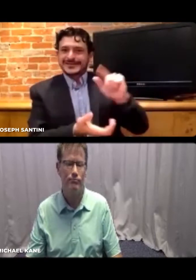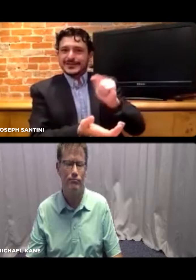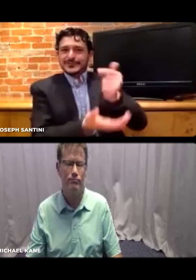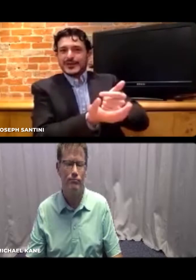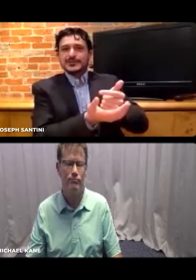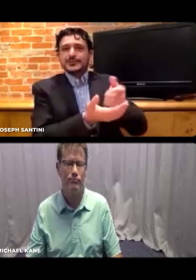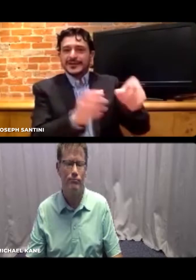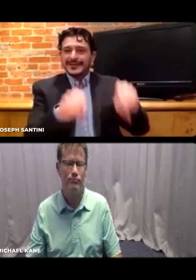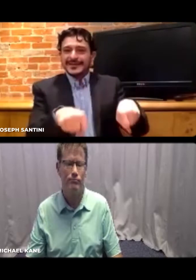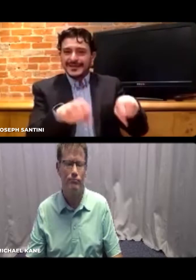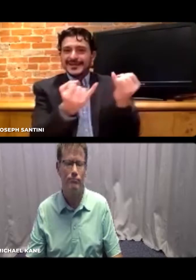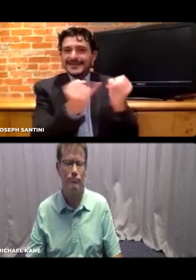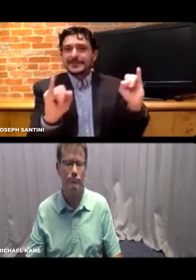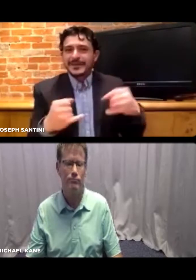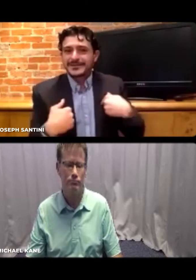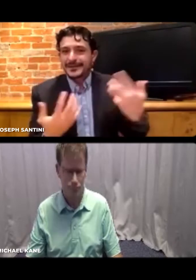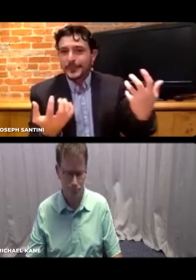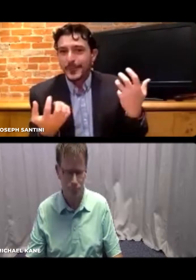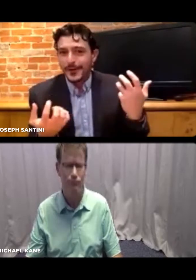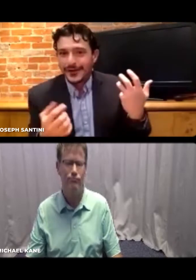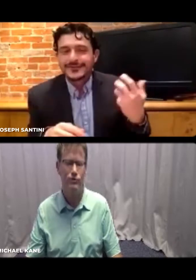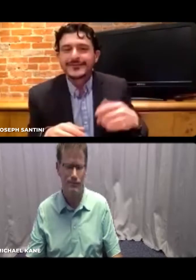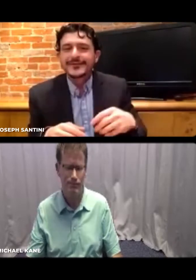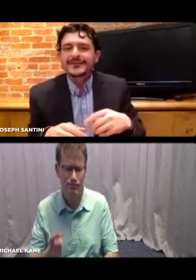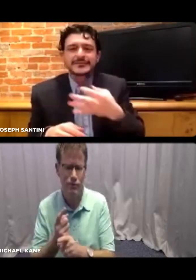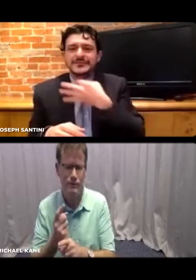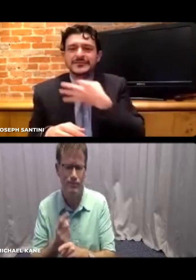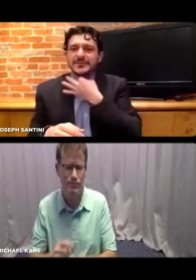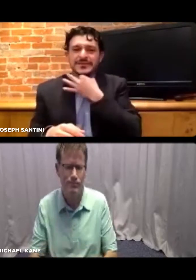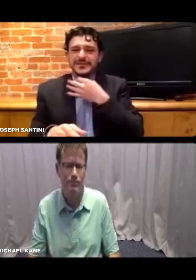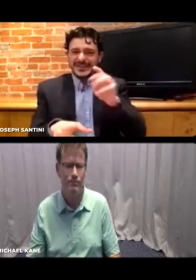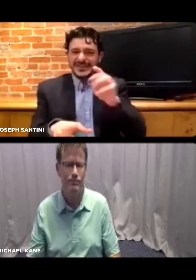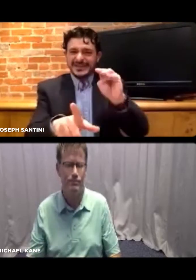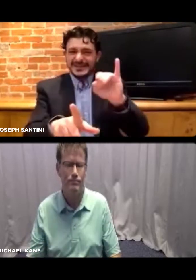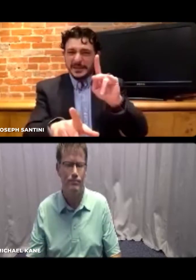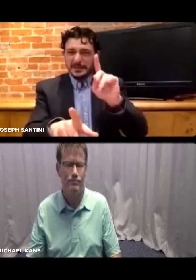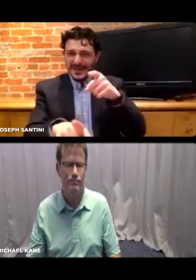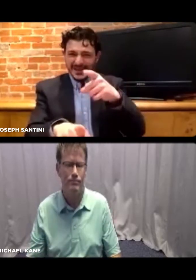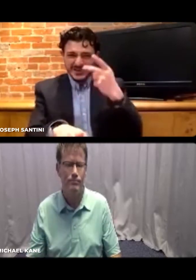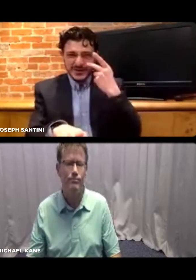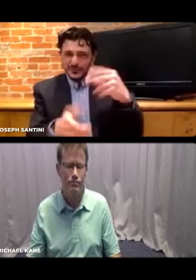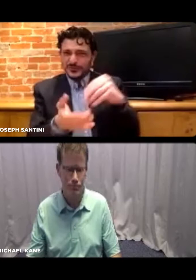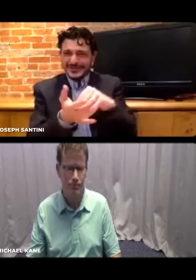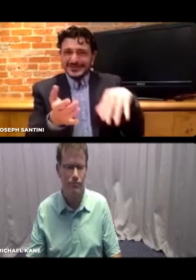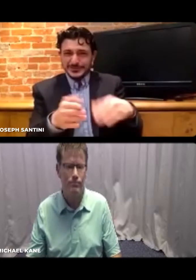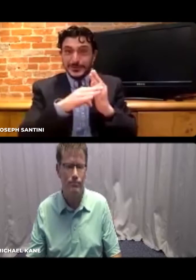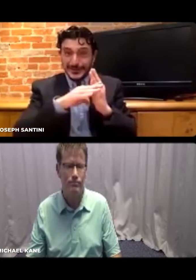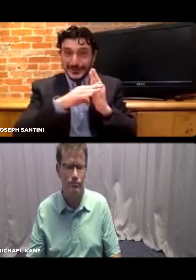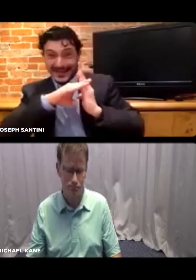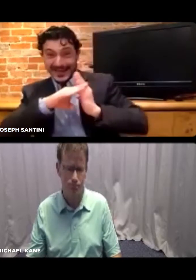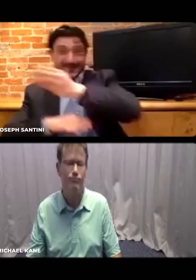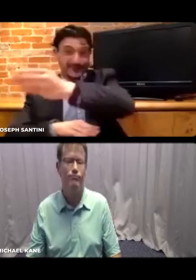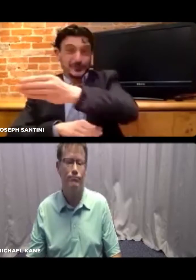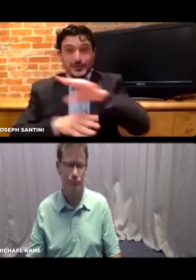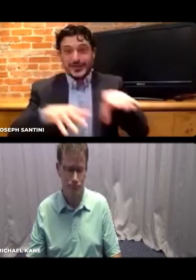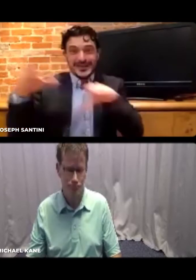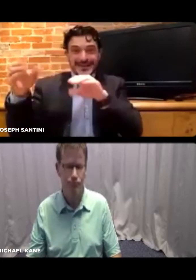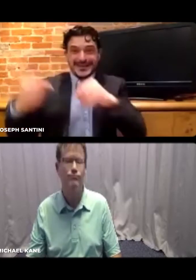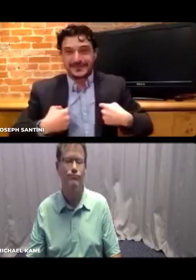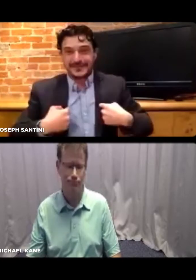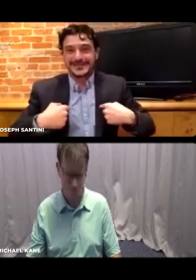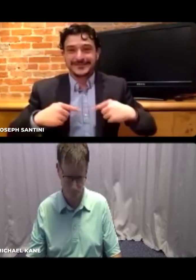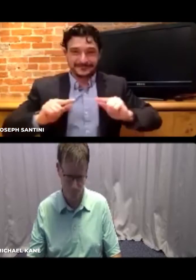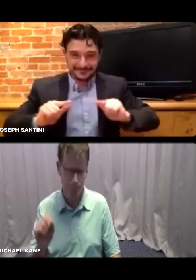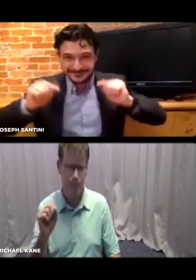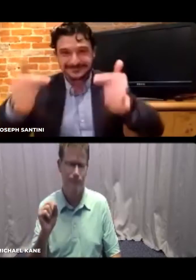and I want to see them have their independence. So Mike, you know students who leave after school. You've left